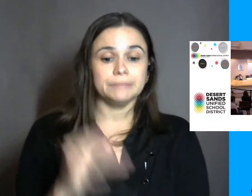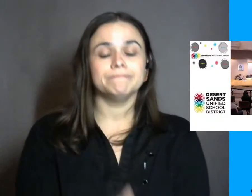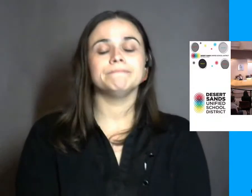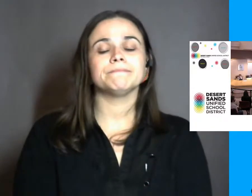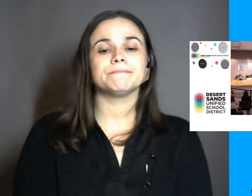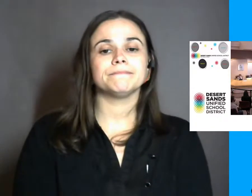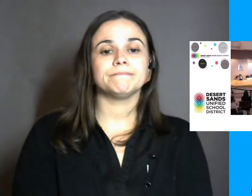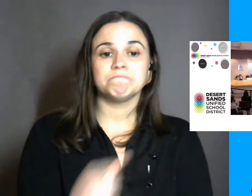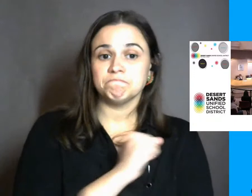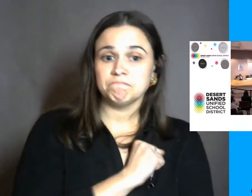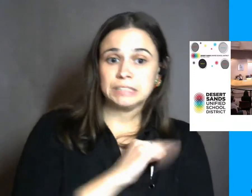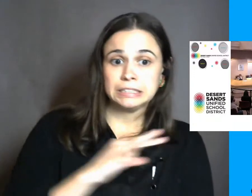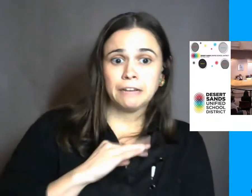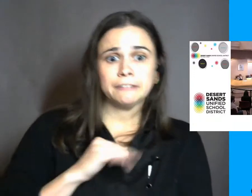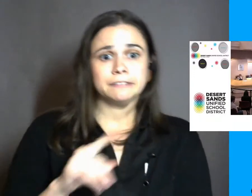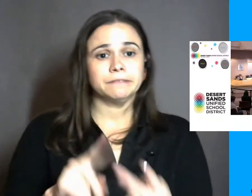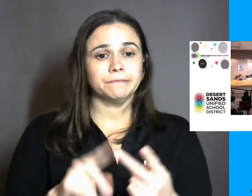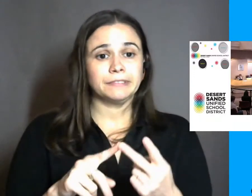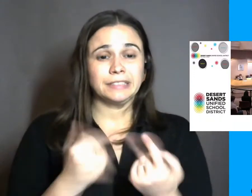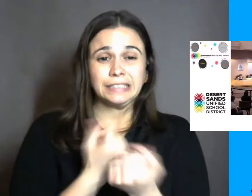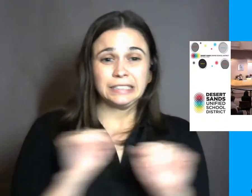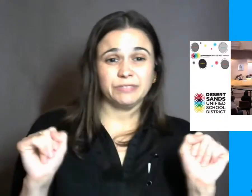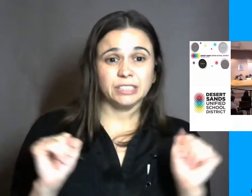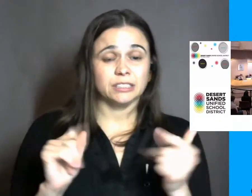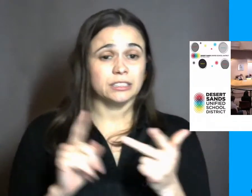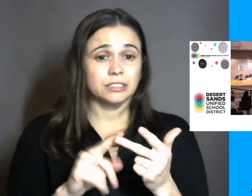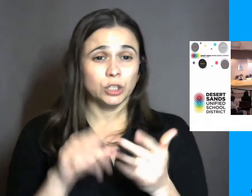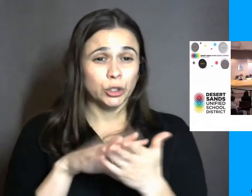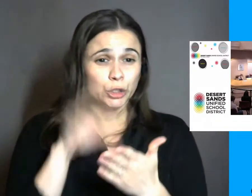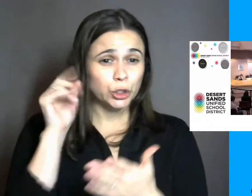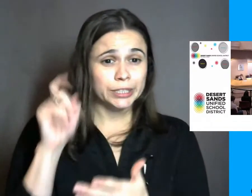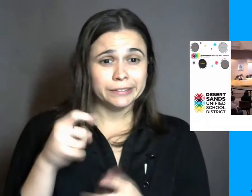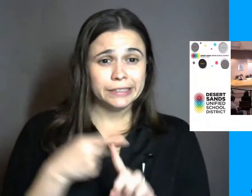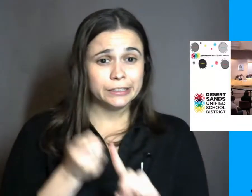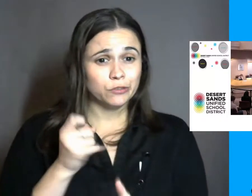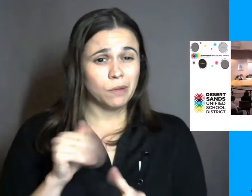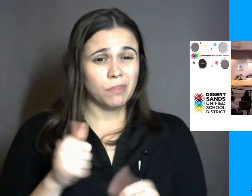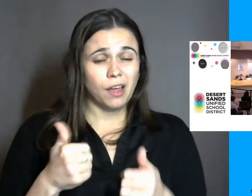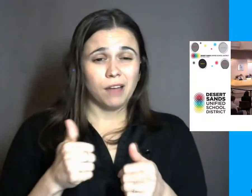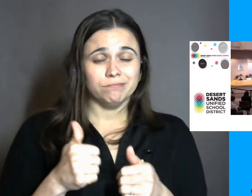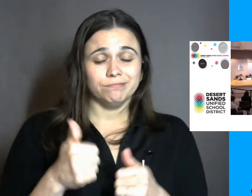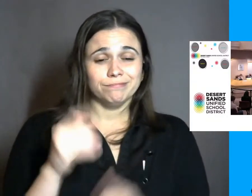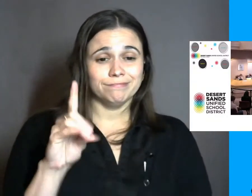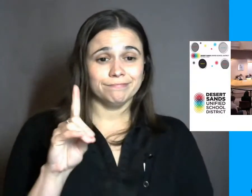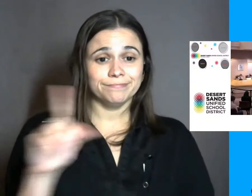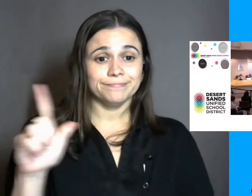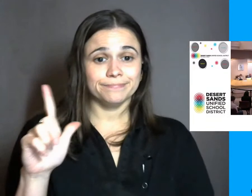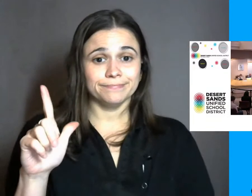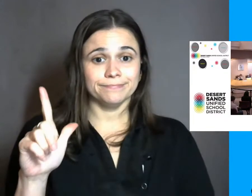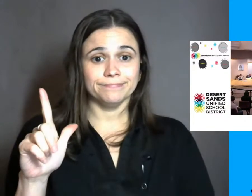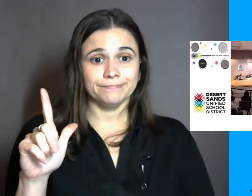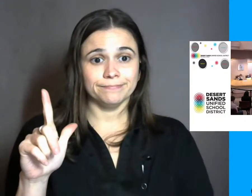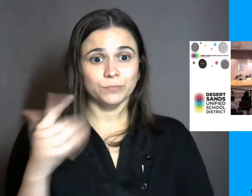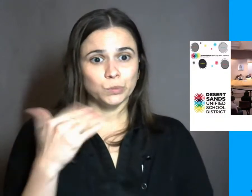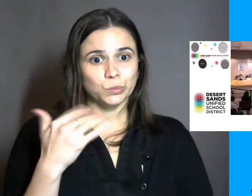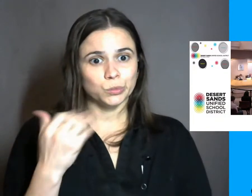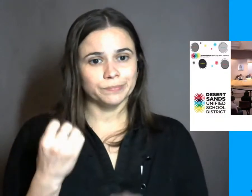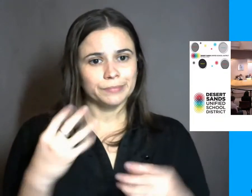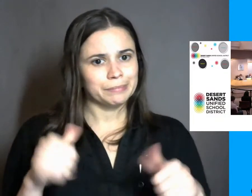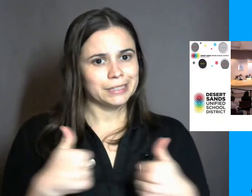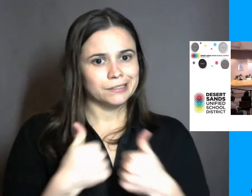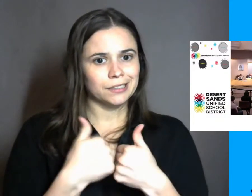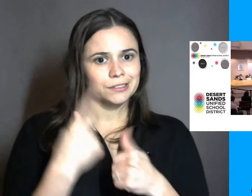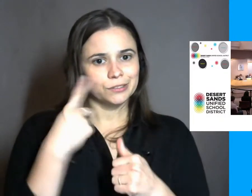protocols, and addressing learning acceleration needs due to the impacts of distance learning, has presented many challenges for the first half of the school